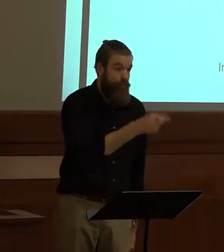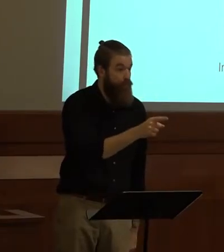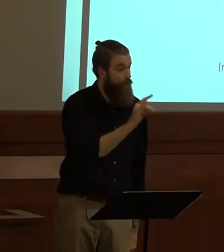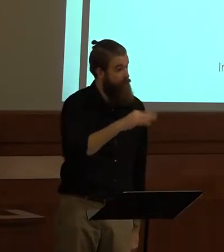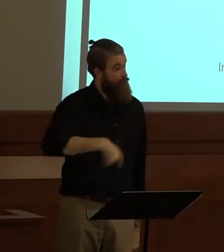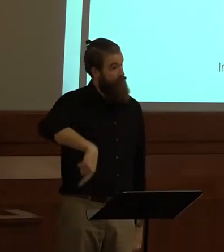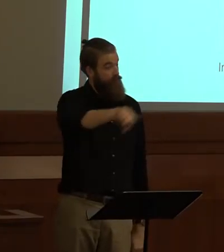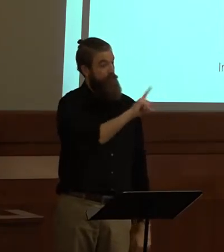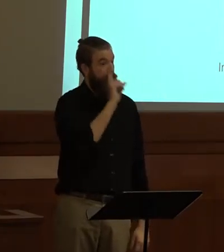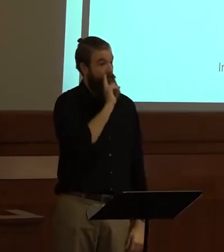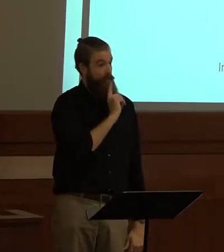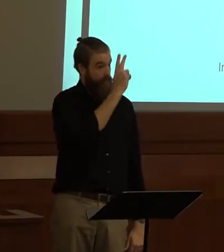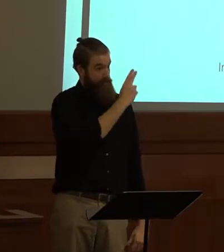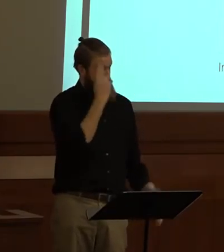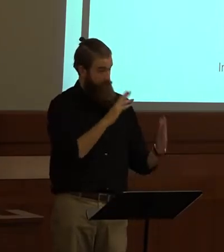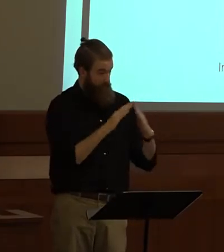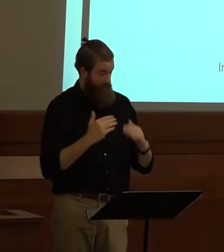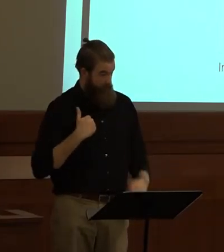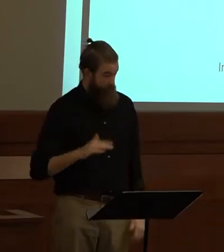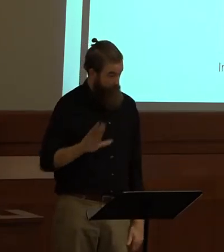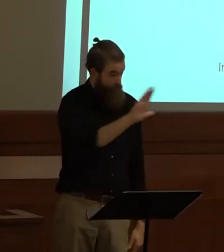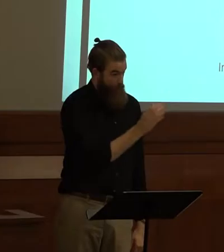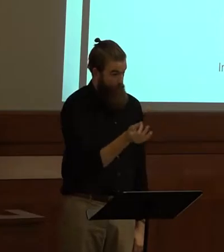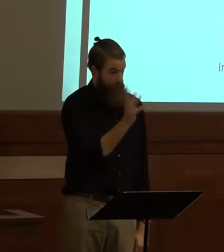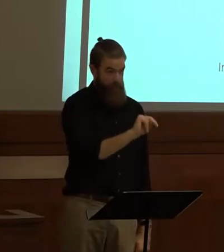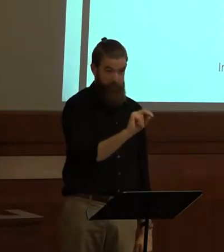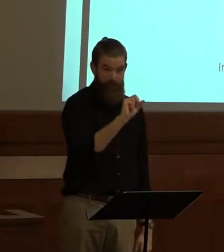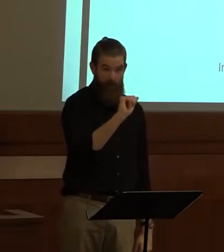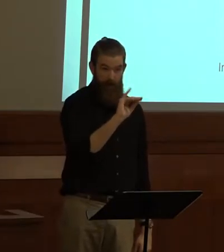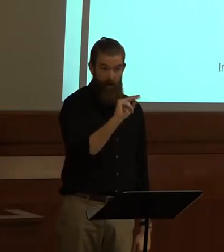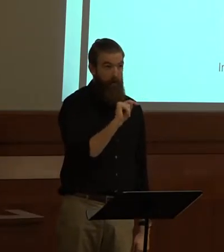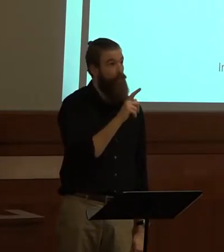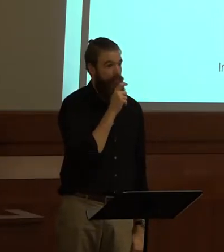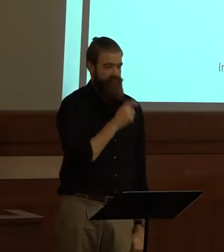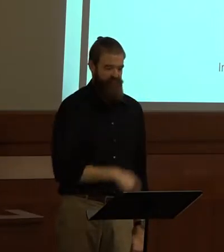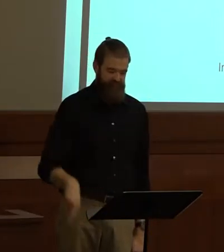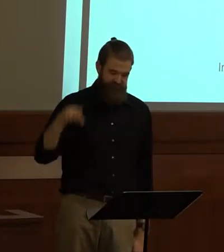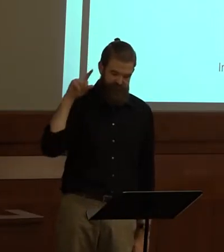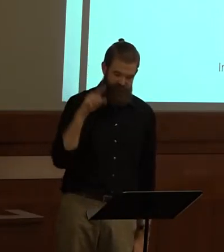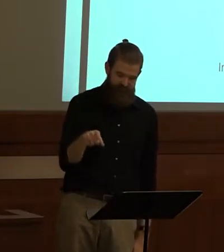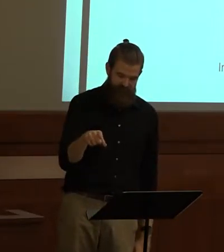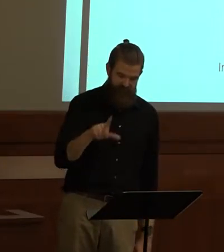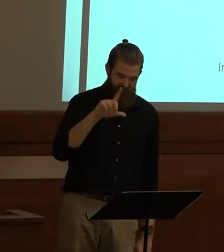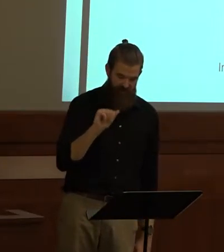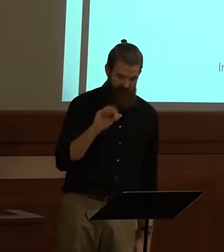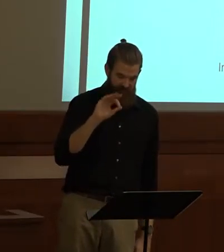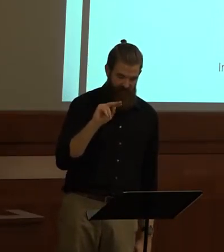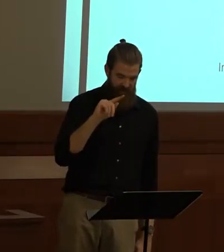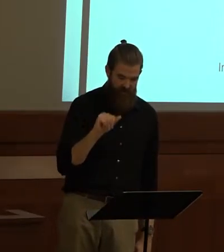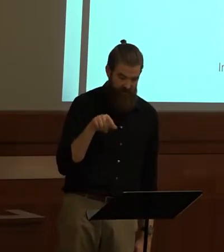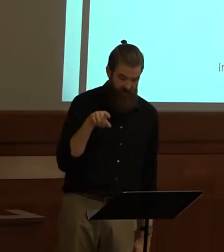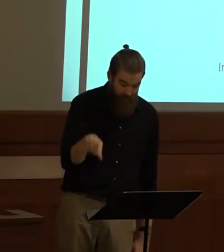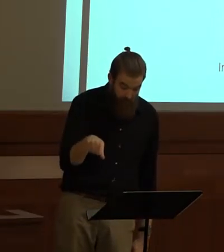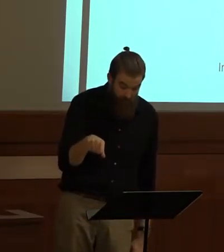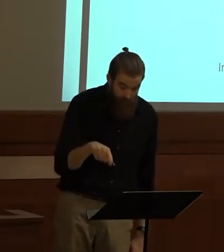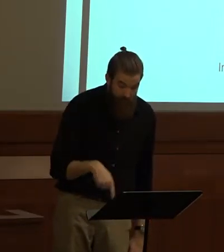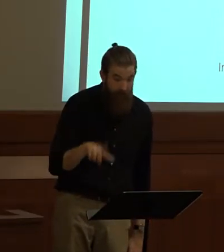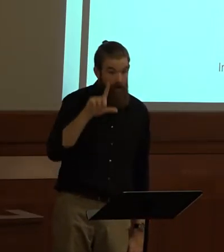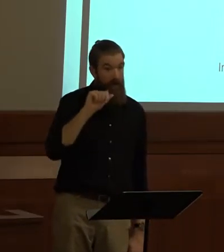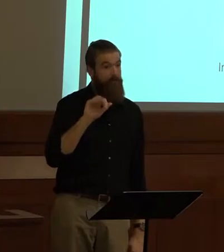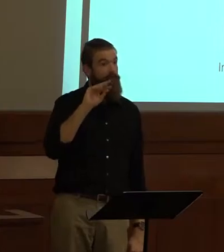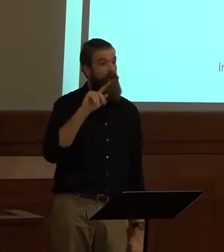than Charles La Fonta. La Fonta's story is a lovingly preserved story in the biography written by